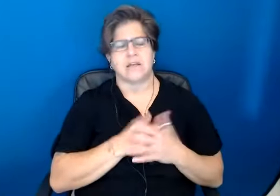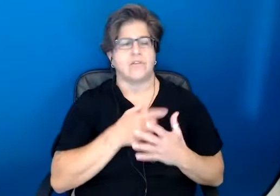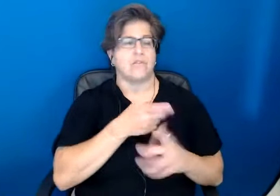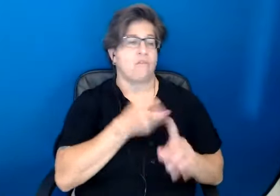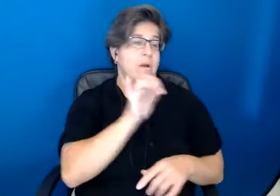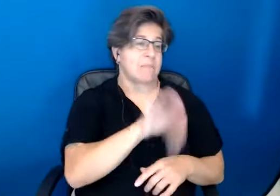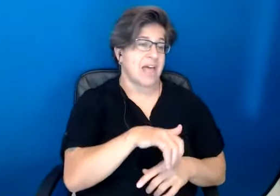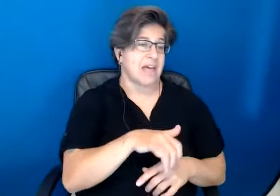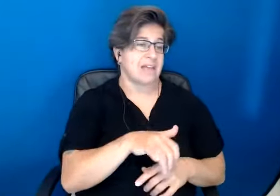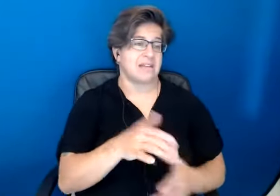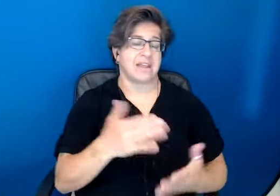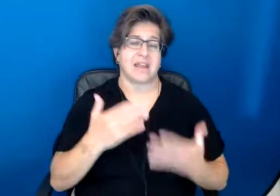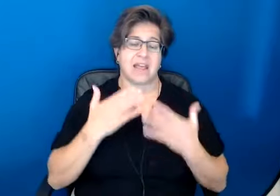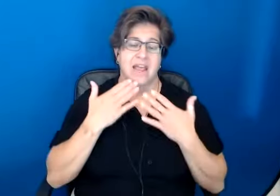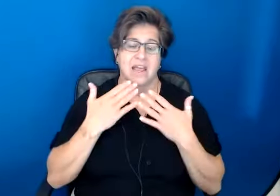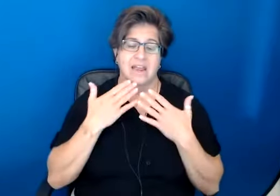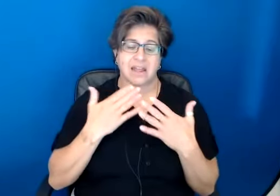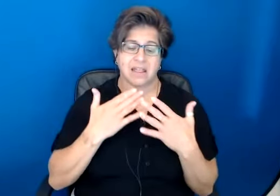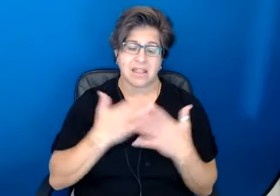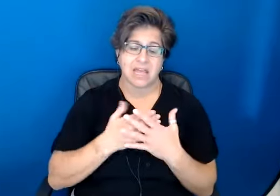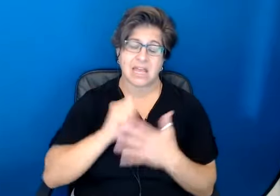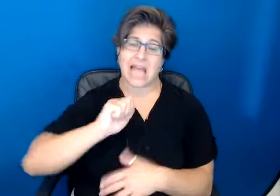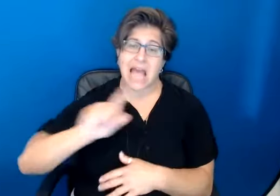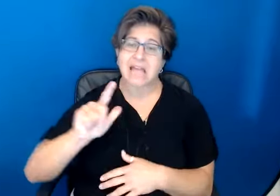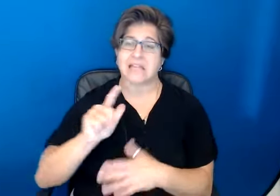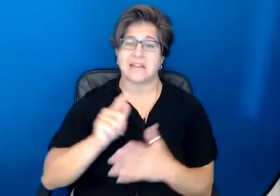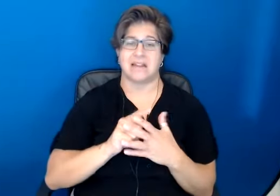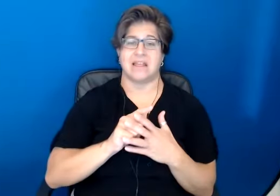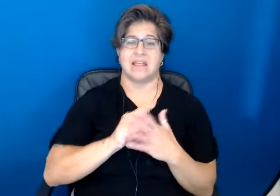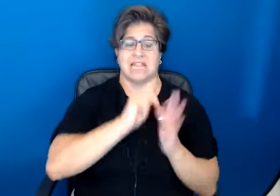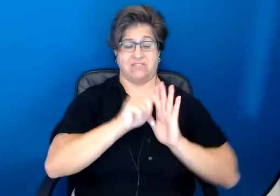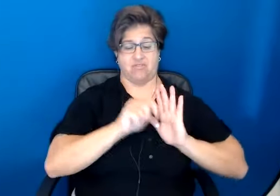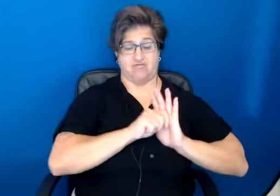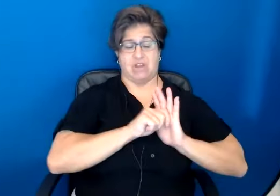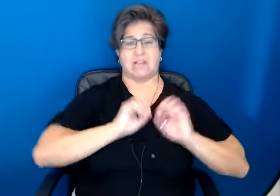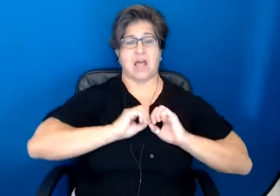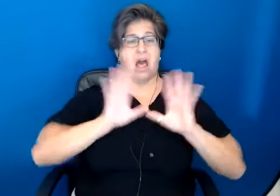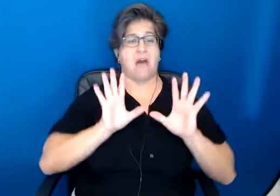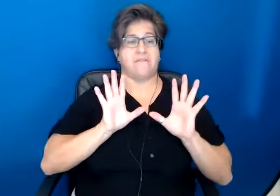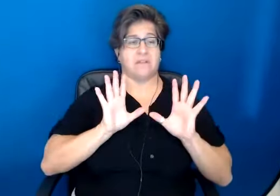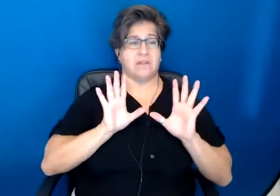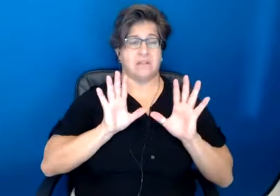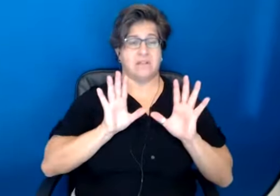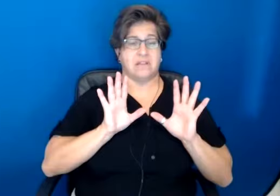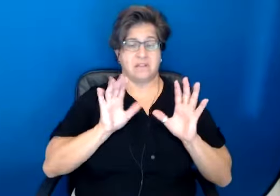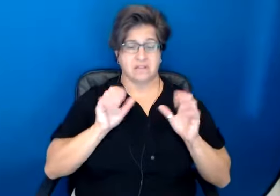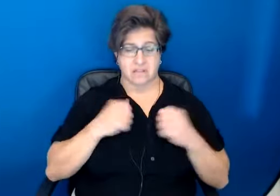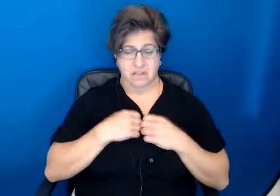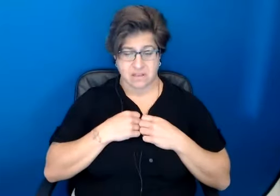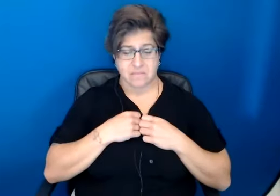alcoholism that probably no child should witness or see, but I did. And I love my mother to death. I just say, but